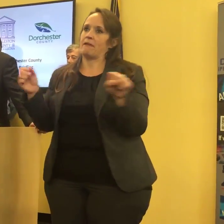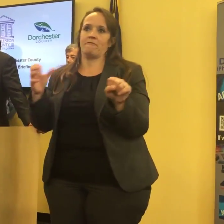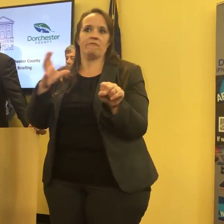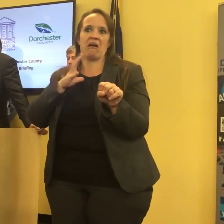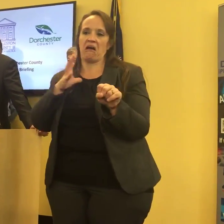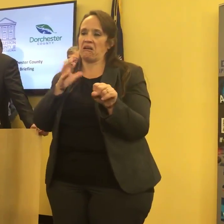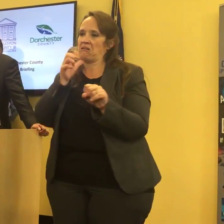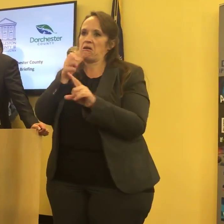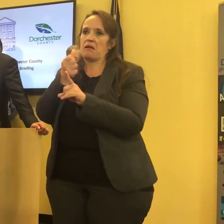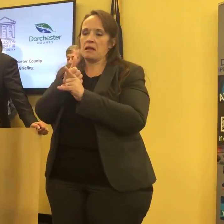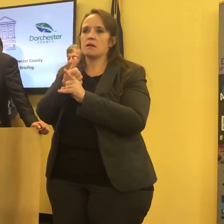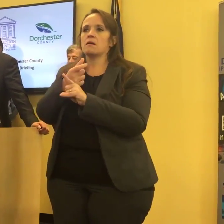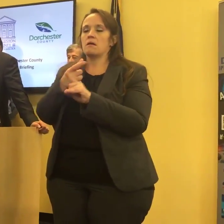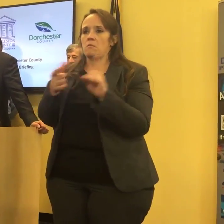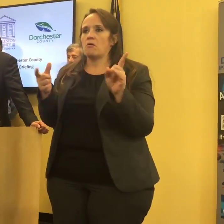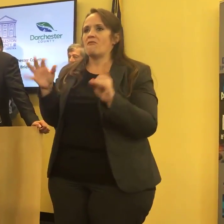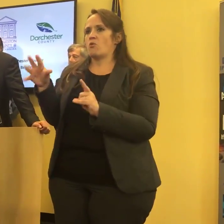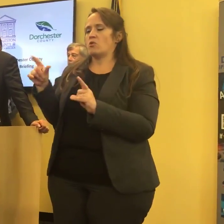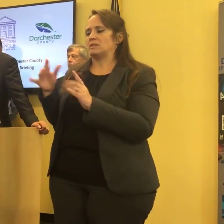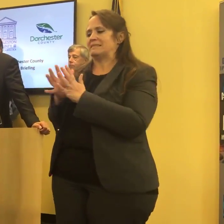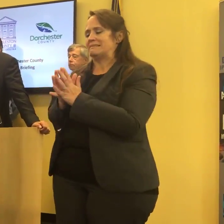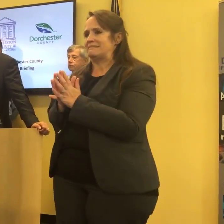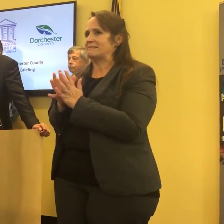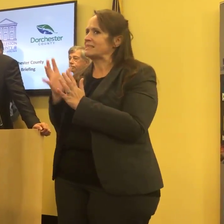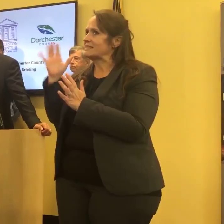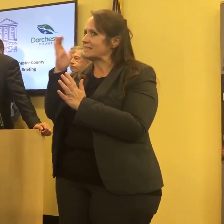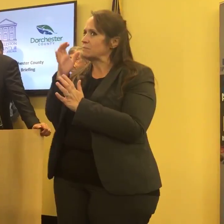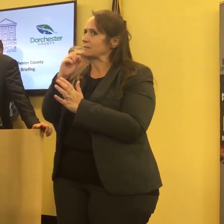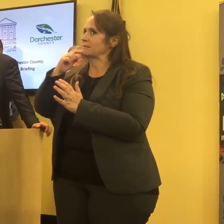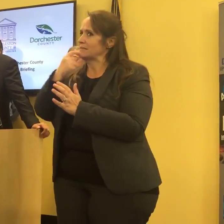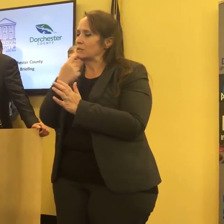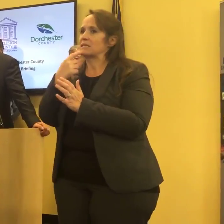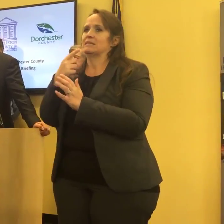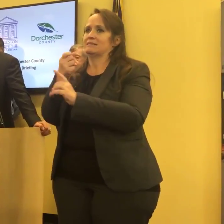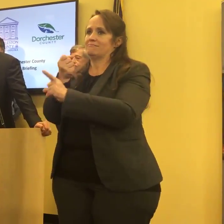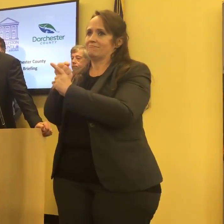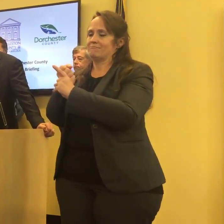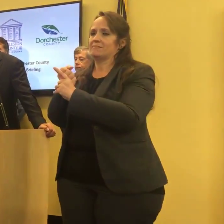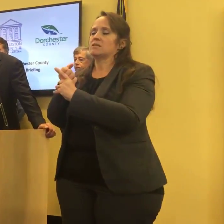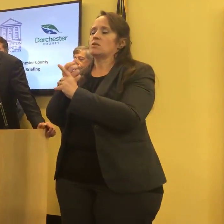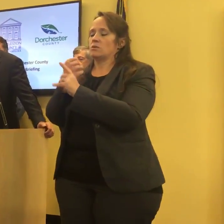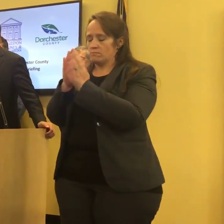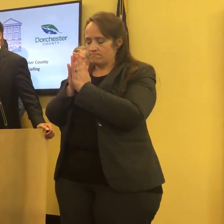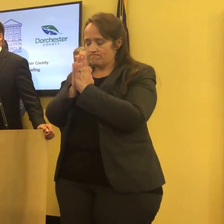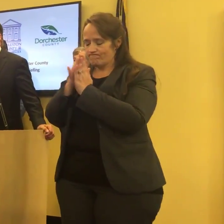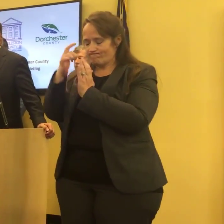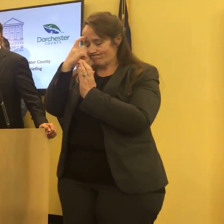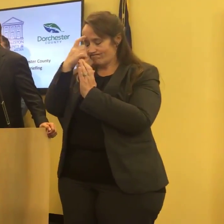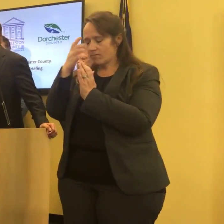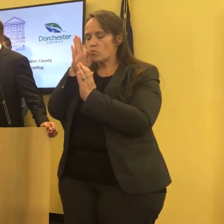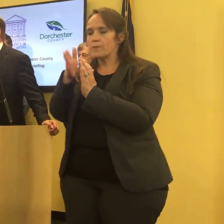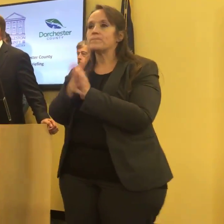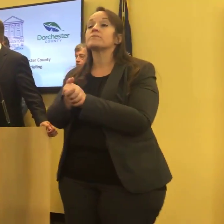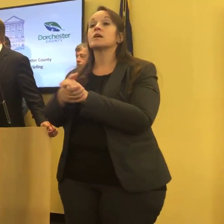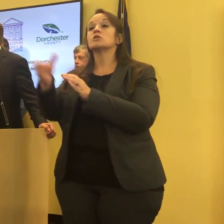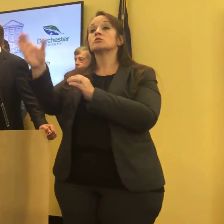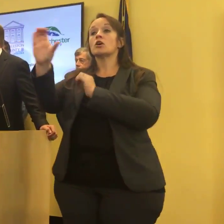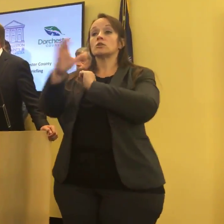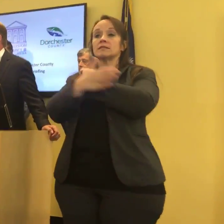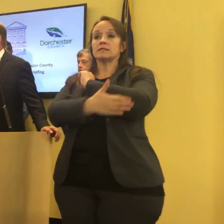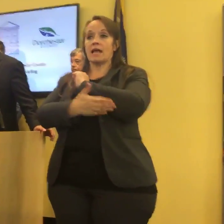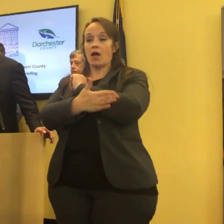much unscathed, but I think those guys down there are going to get some pretty serious weather. It's going to be, so let's keep them in our prayers. So Charleston County School District